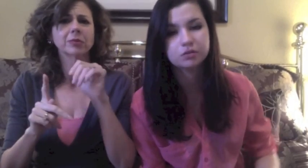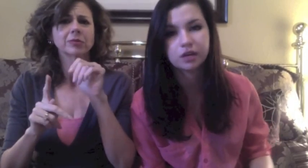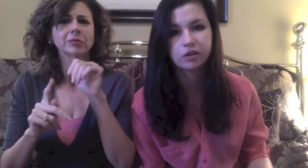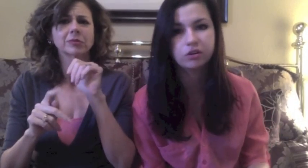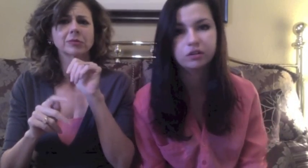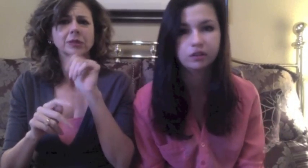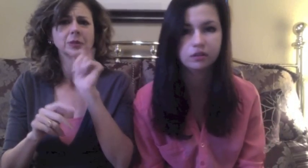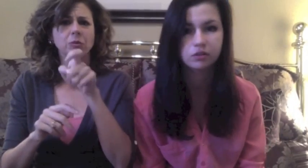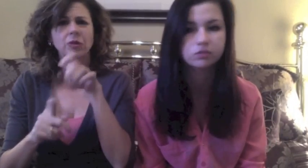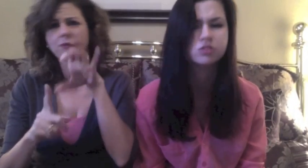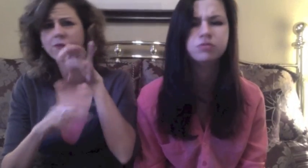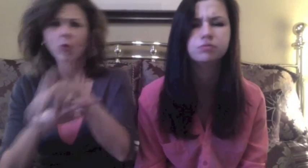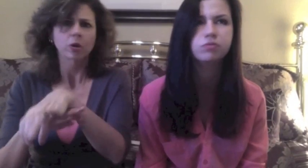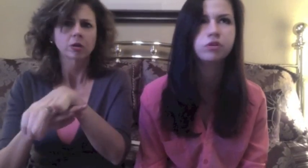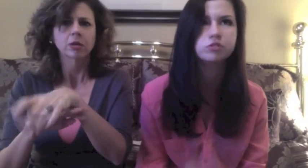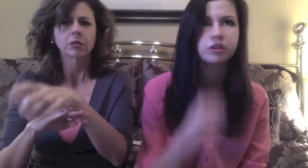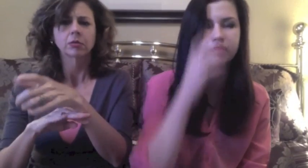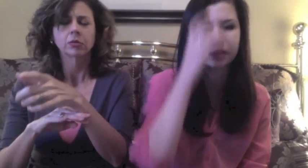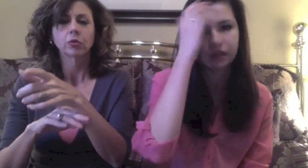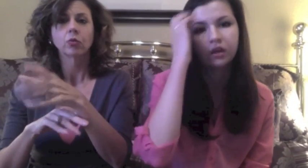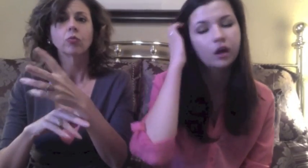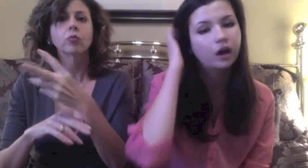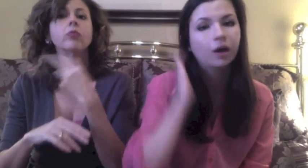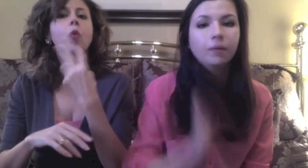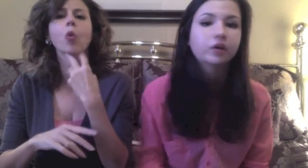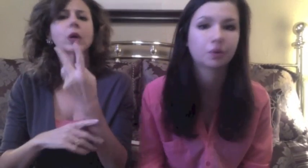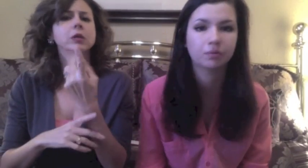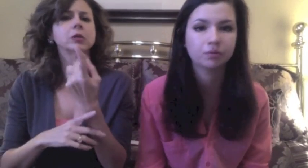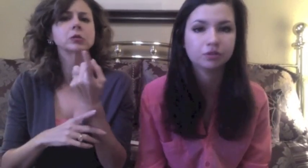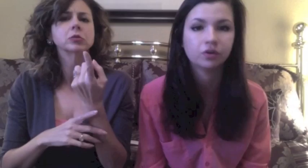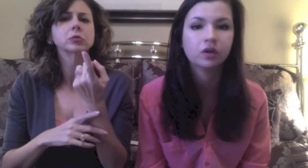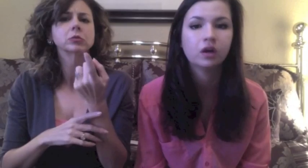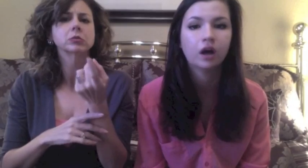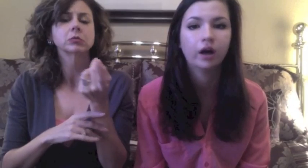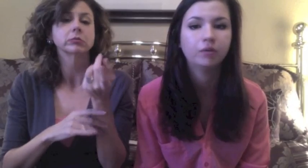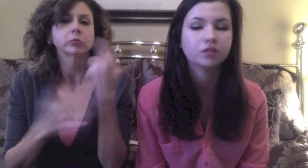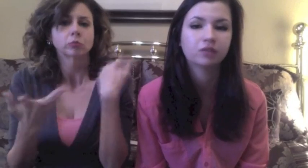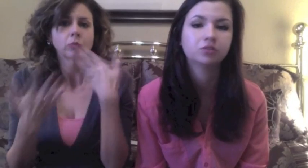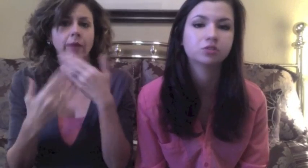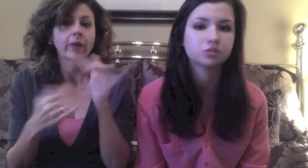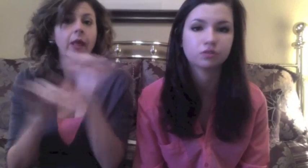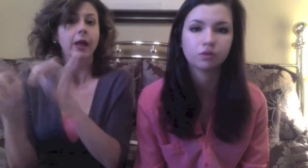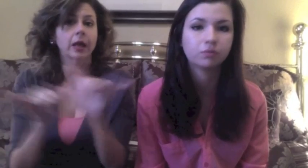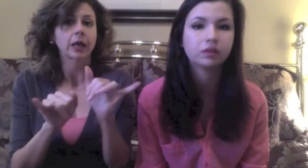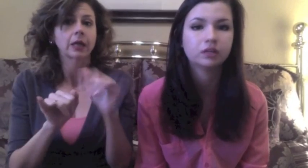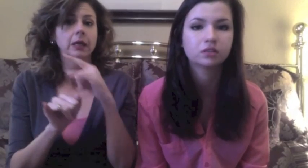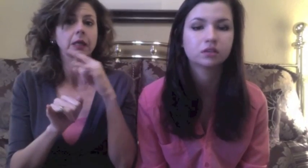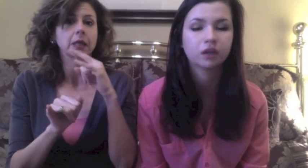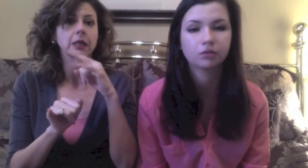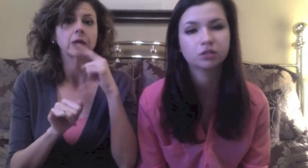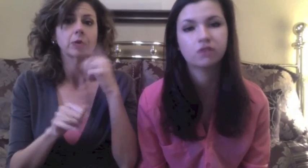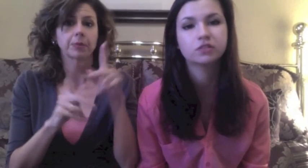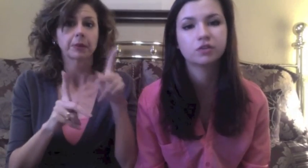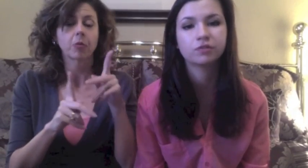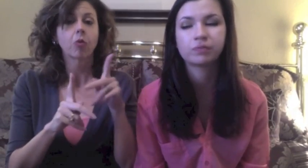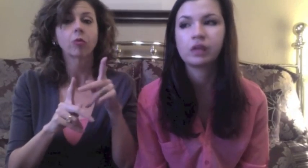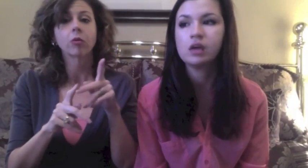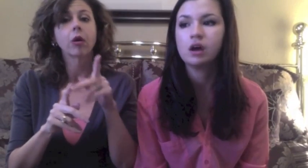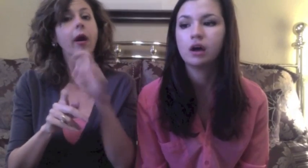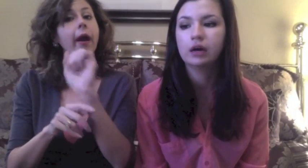to be made to, sign or anything, or to voice or anything like hearing people do. Sign language is its full, complete language